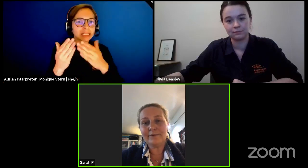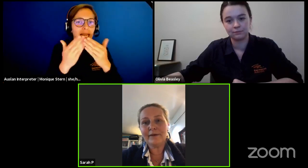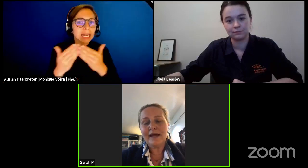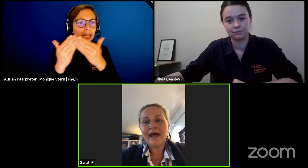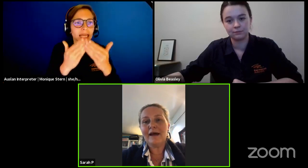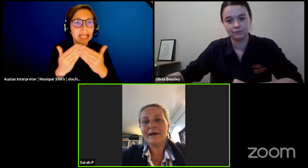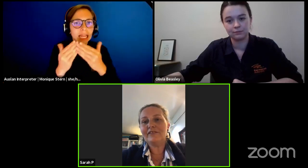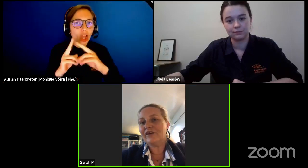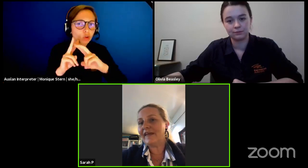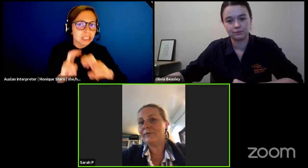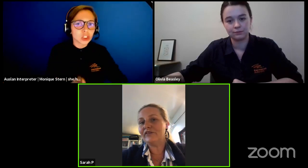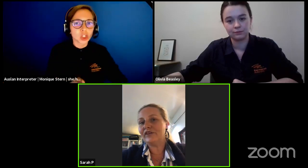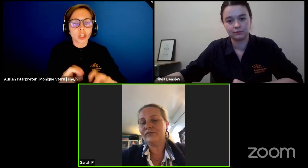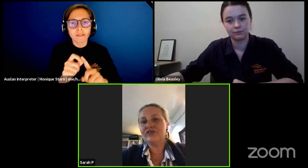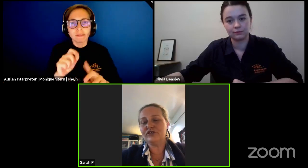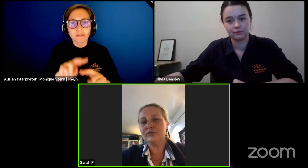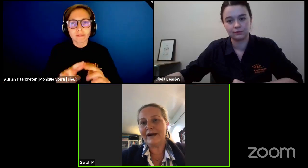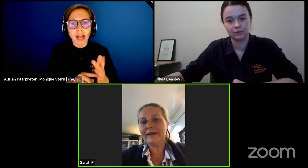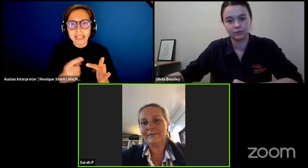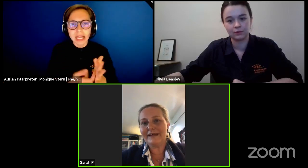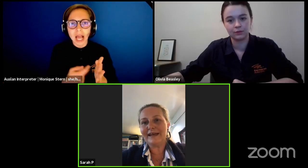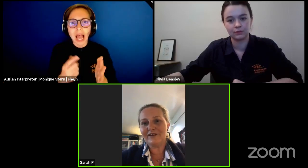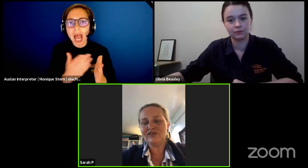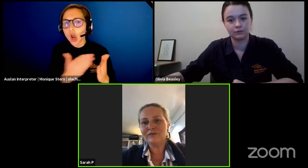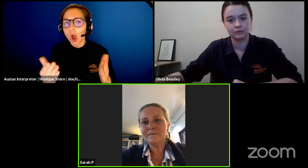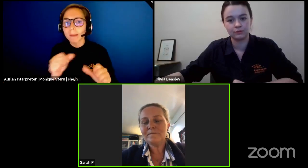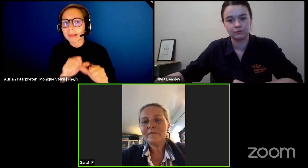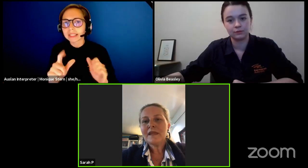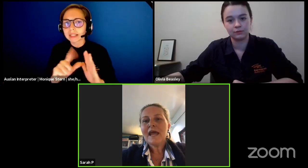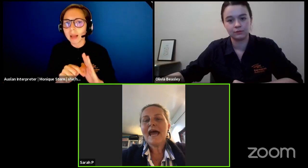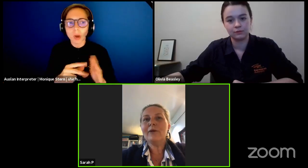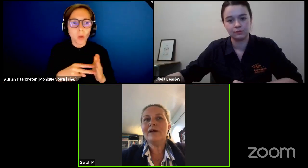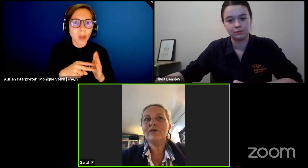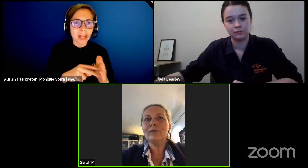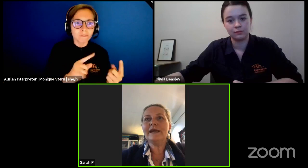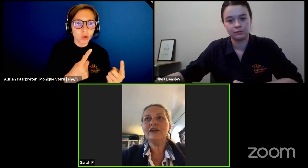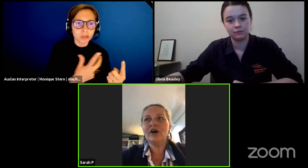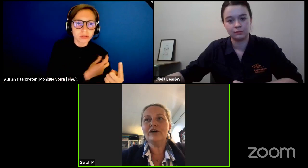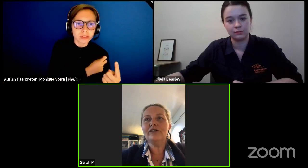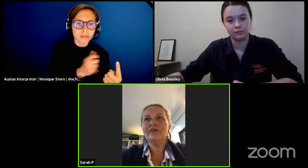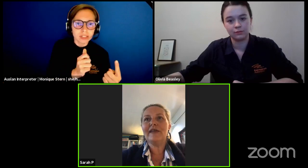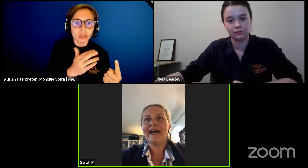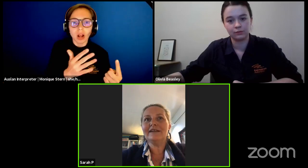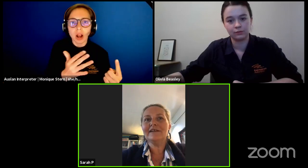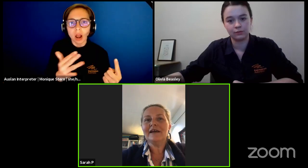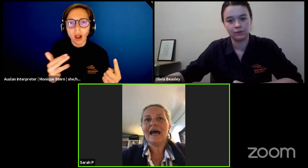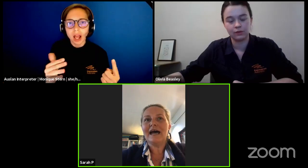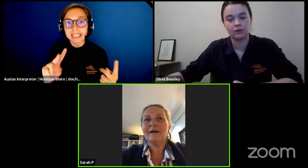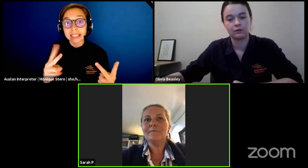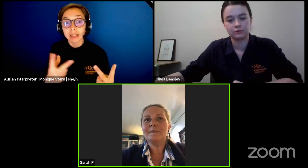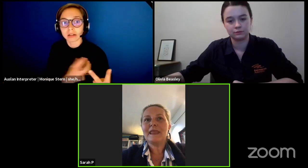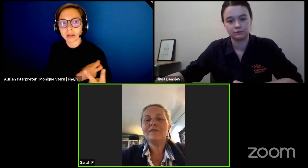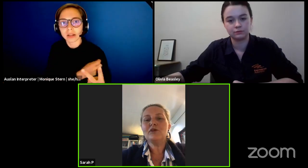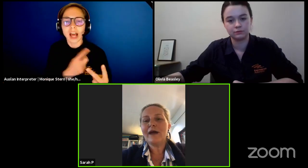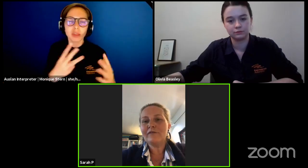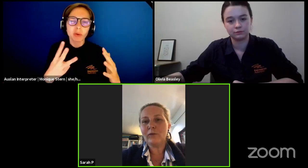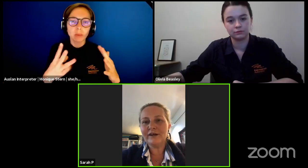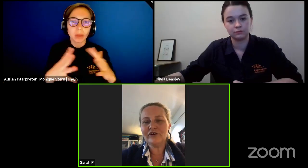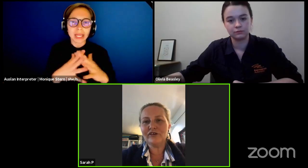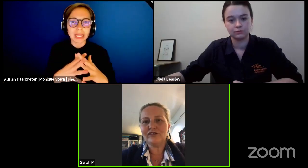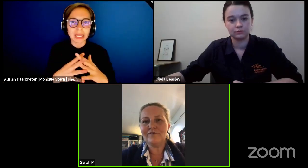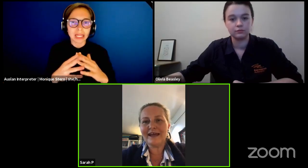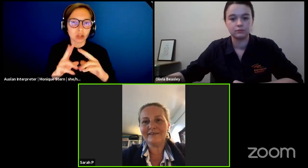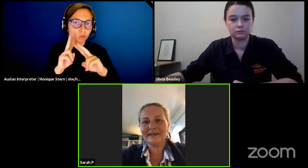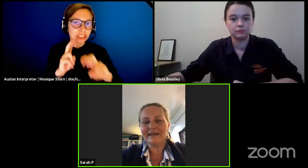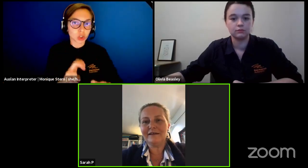gap. And so that was the original recommendation. However, we know that if you have